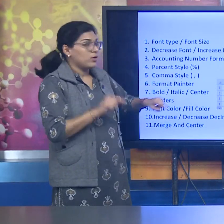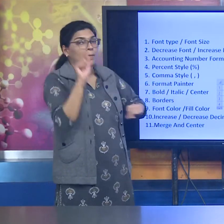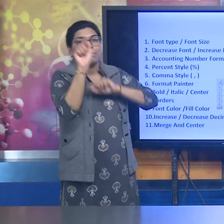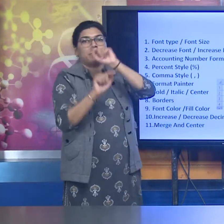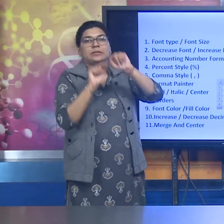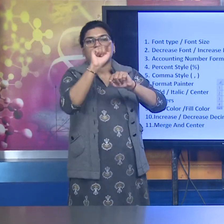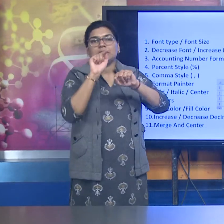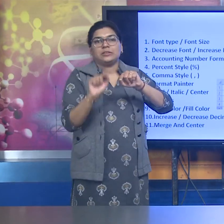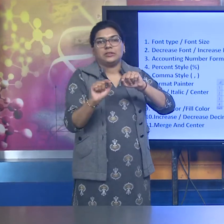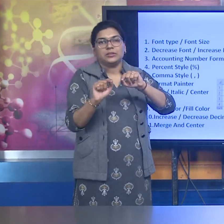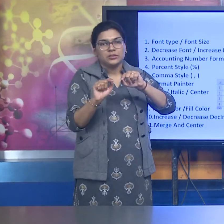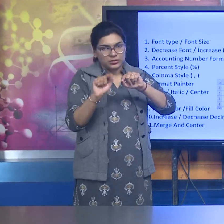Fourth point,